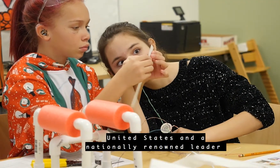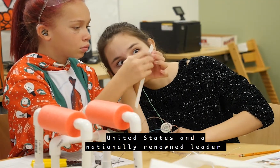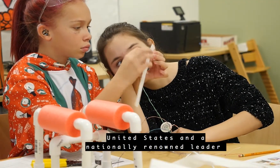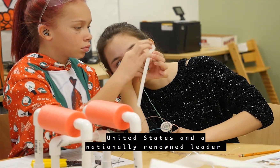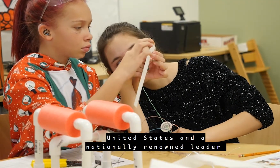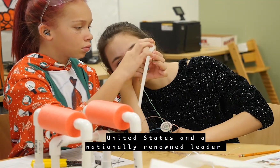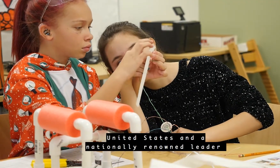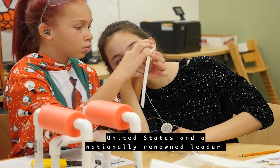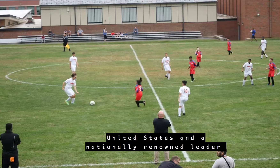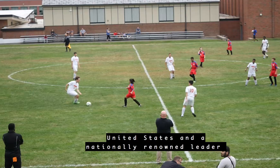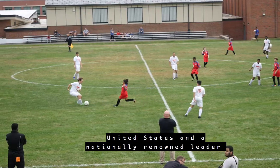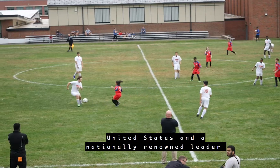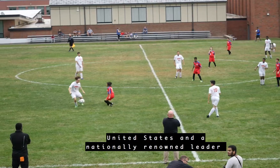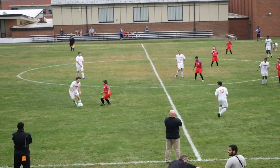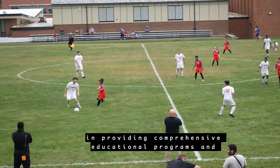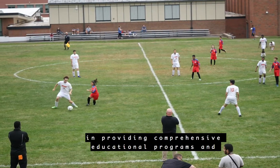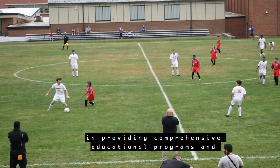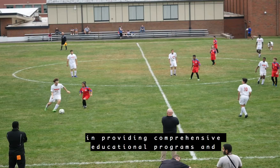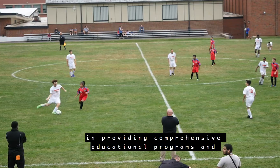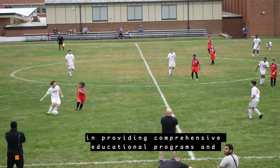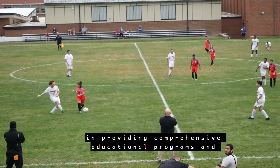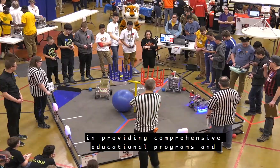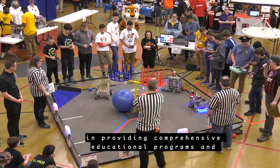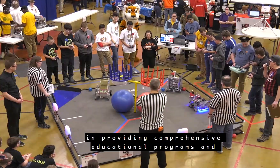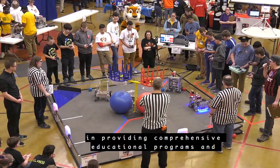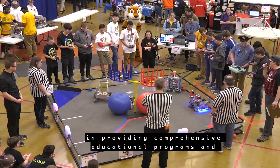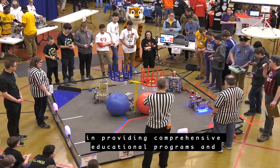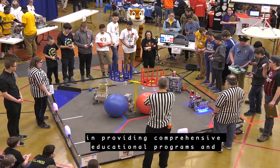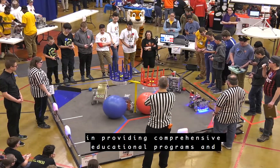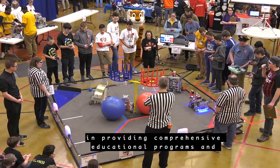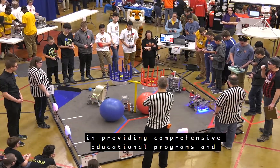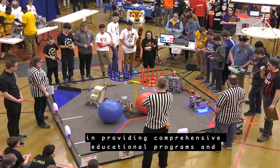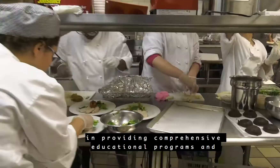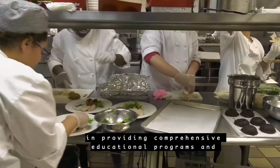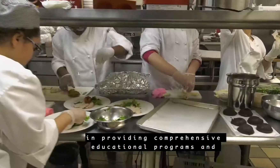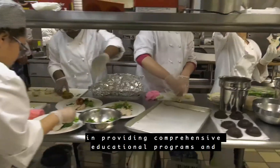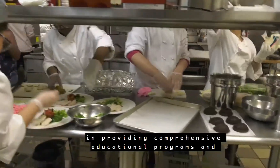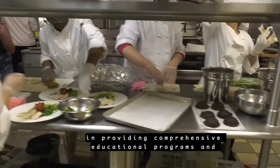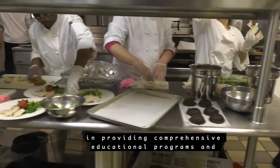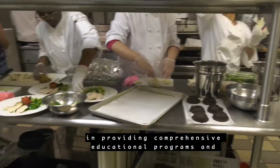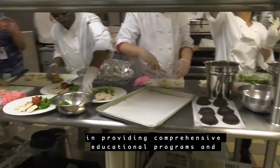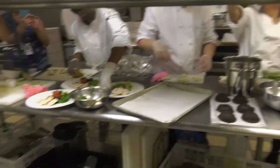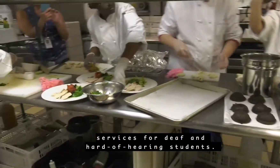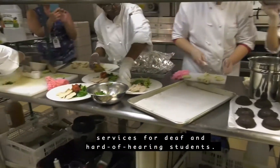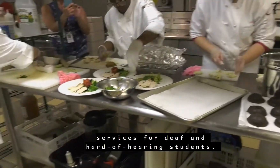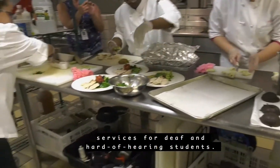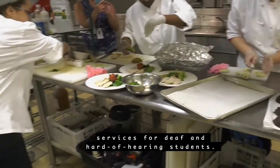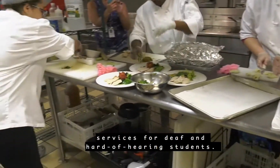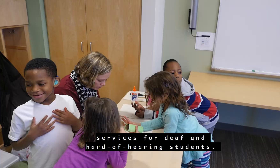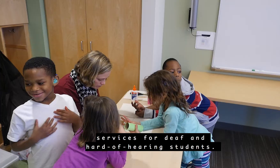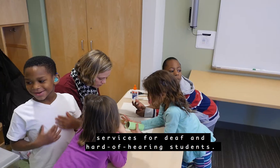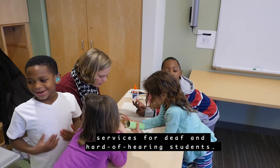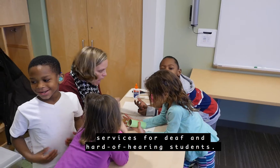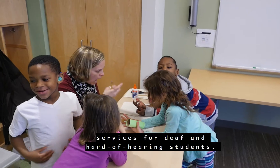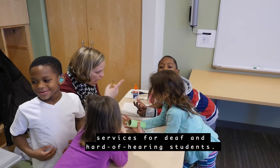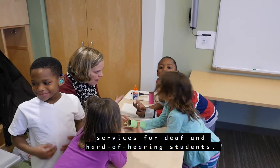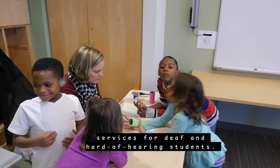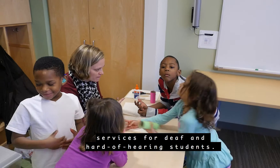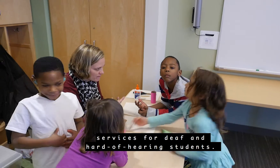a nationally renowned leader in providing comprehensive educational programs and services for deaf and hard-of-hearing